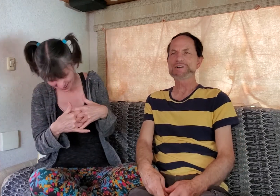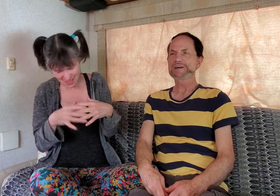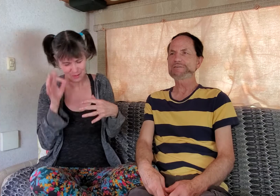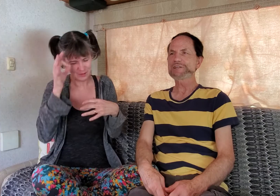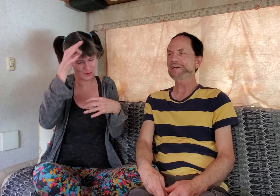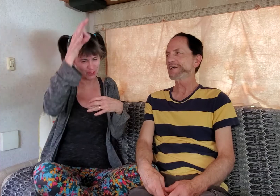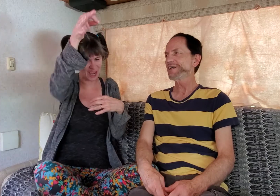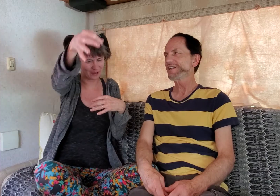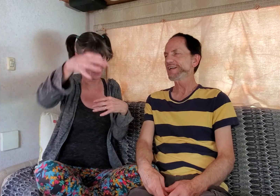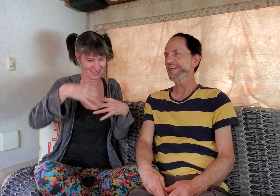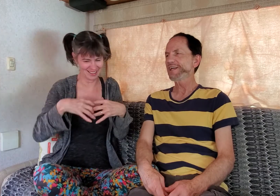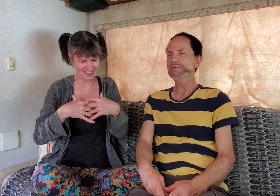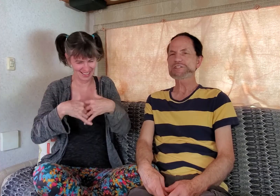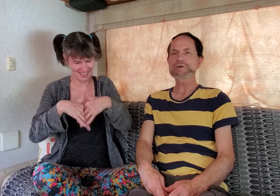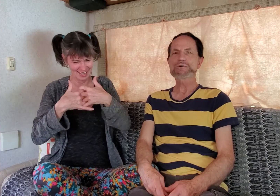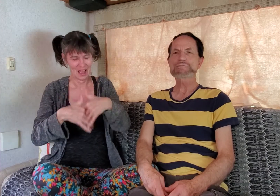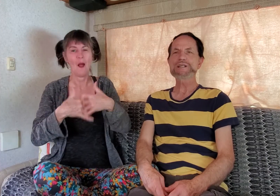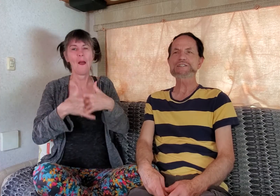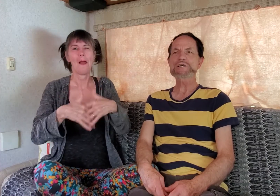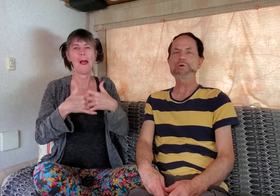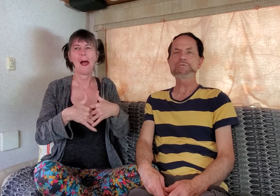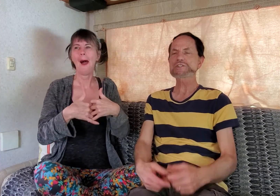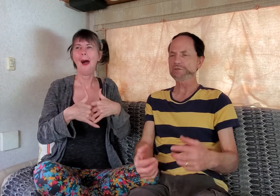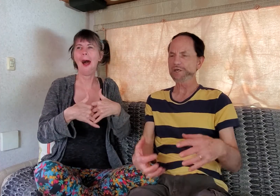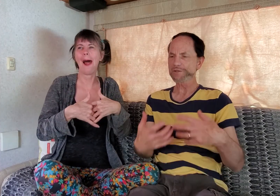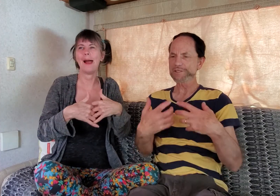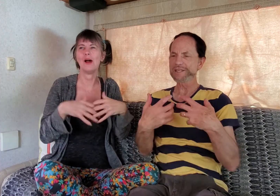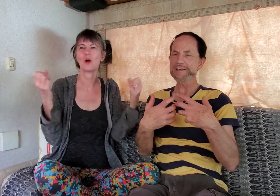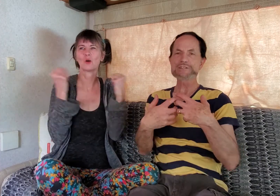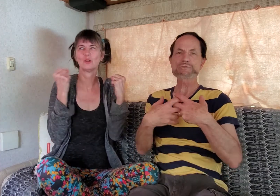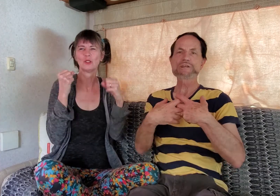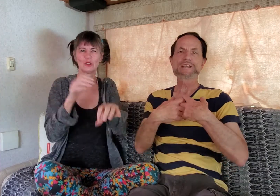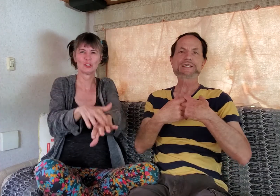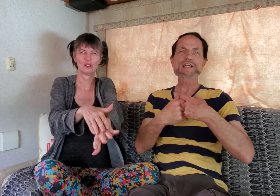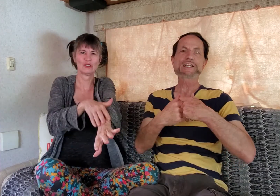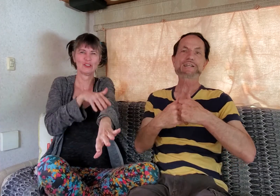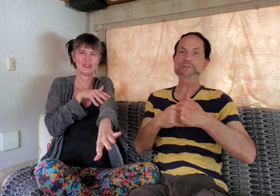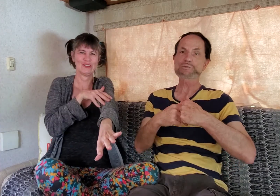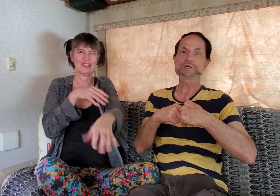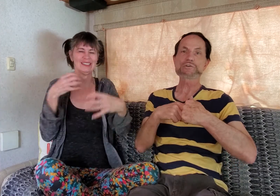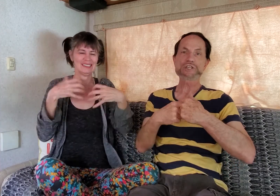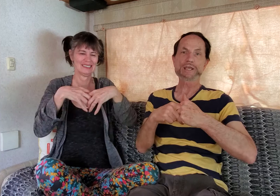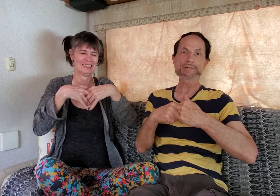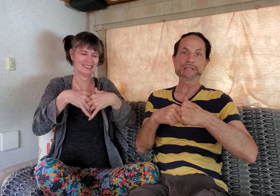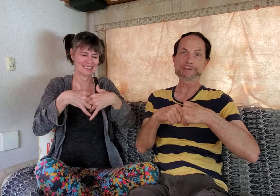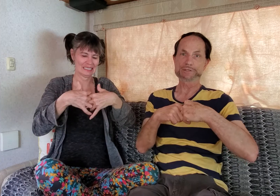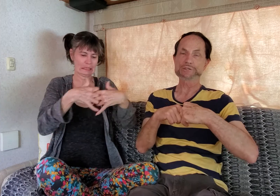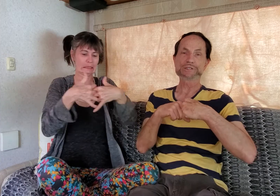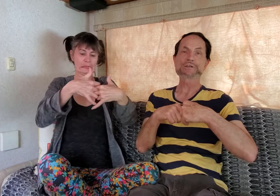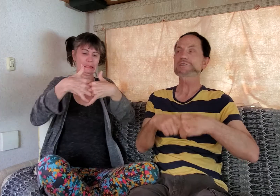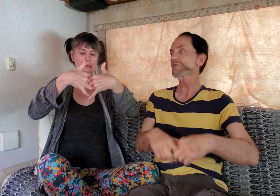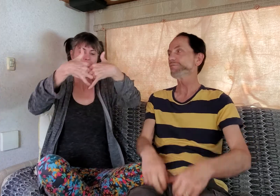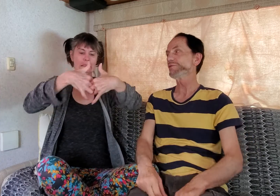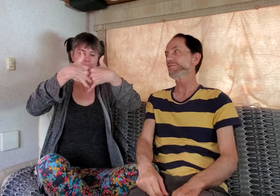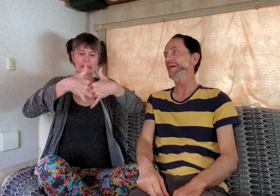It was foreshadowing. It was been cold for so long that the gears inside the Earth were all jammed together, so the Earth couldn't move right.